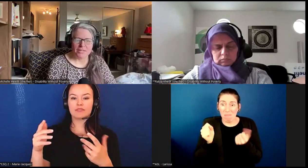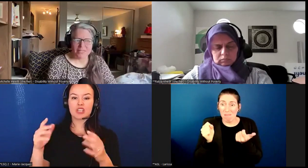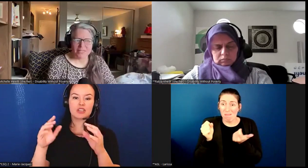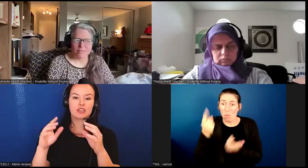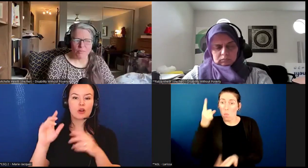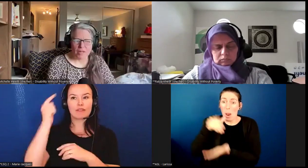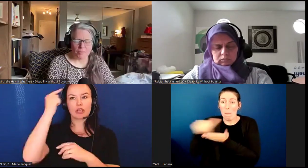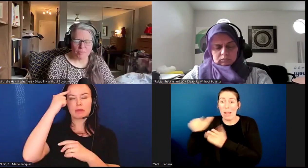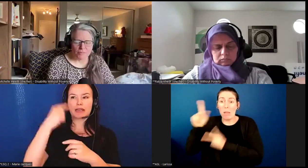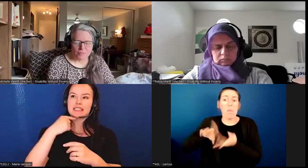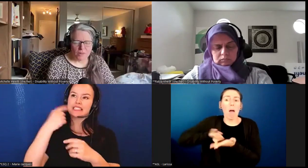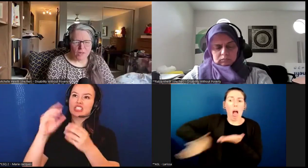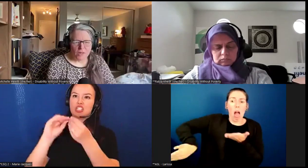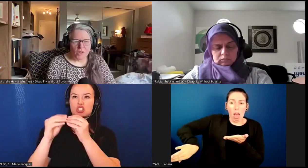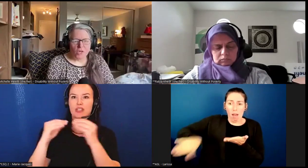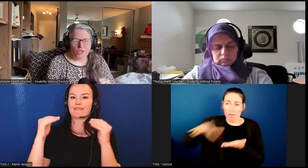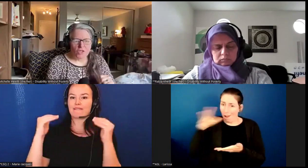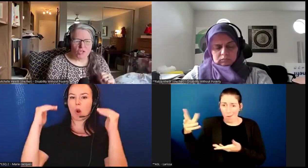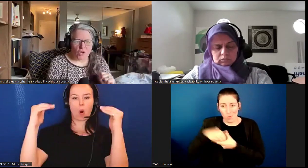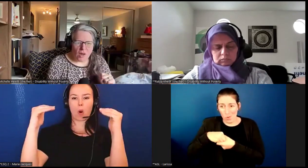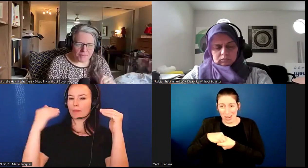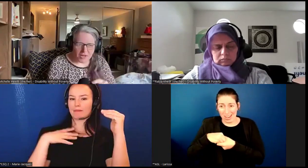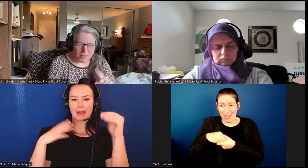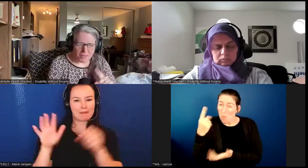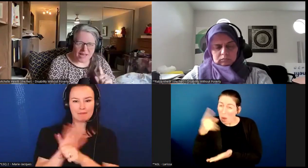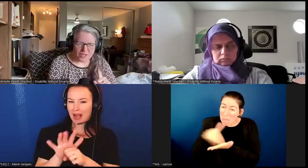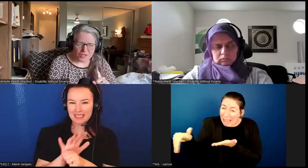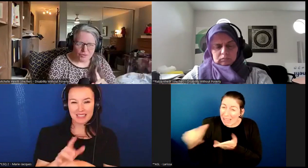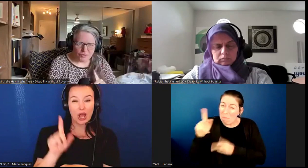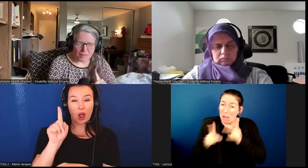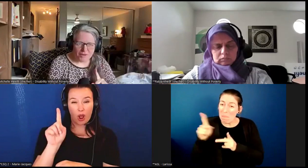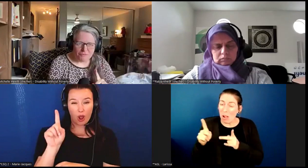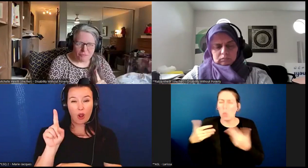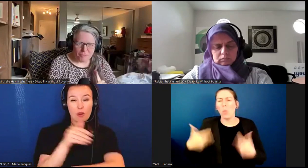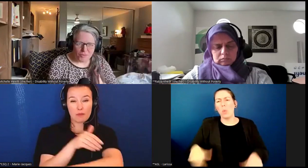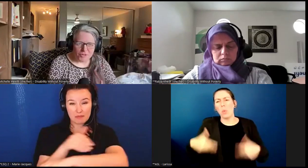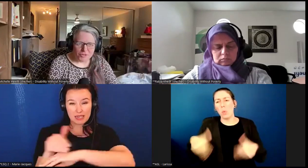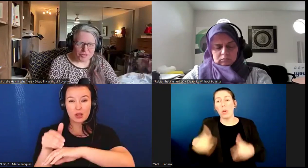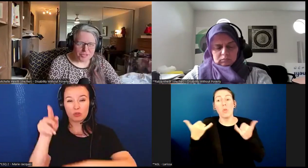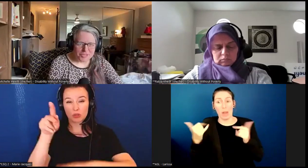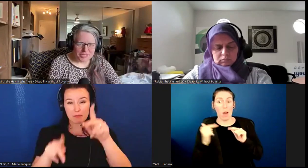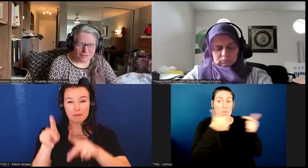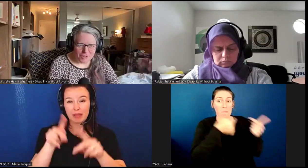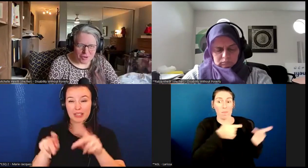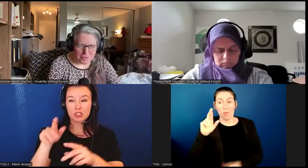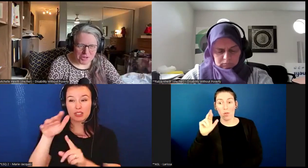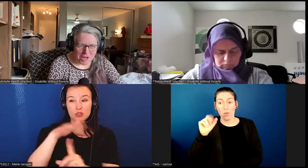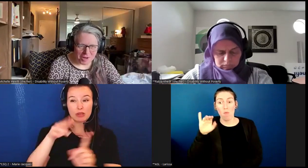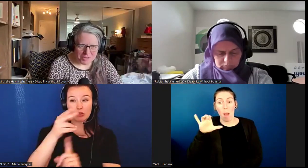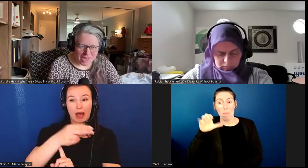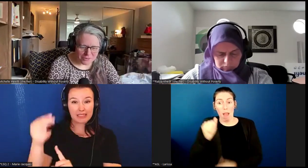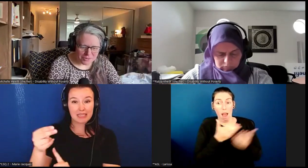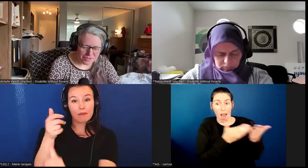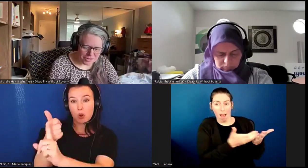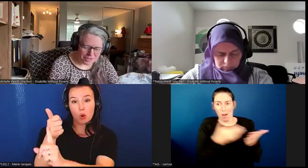million disabled people. So I'm going to pass on to Rabia for a moment just to see if Leo will calm down and